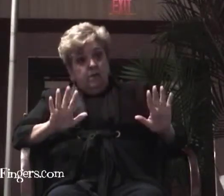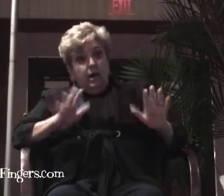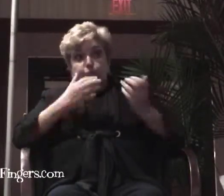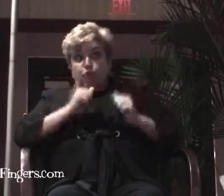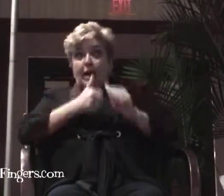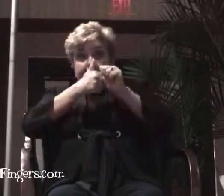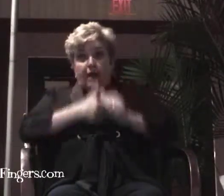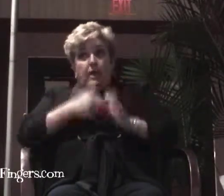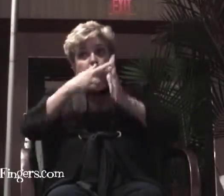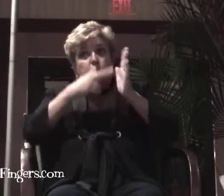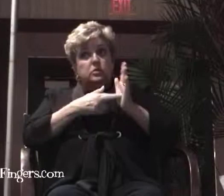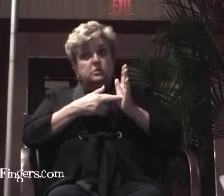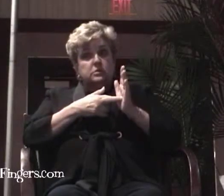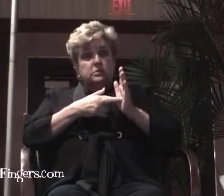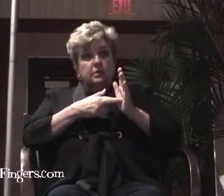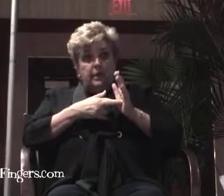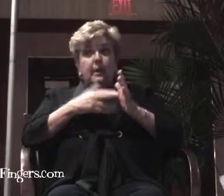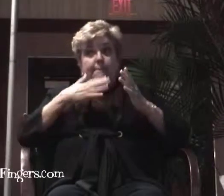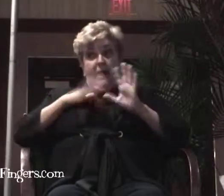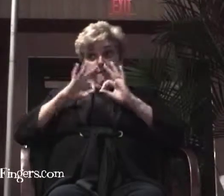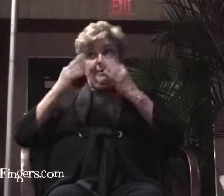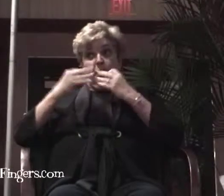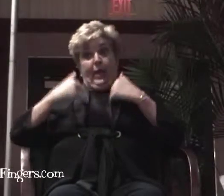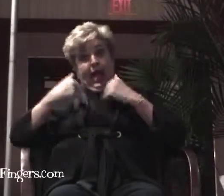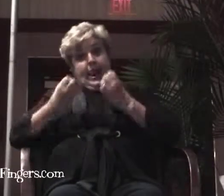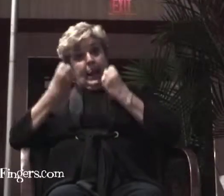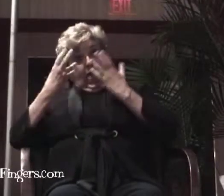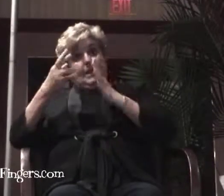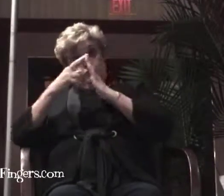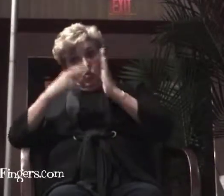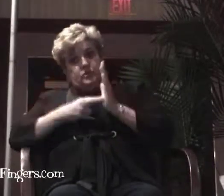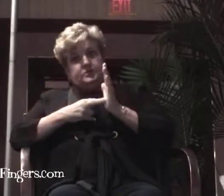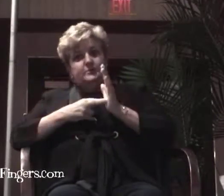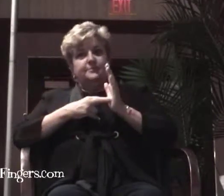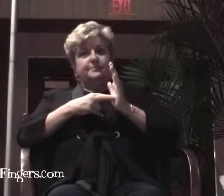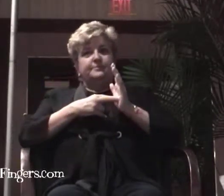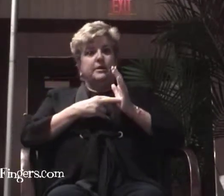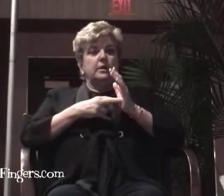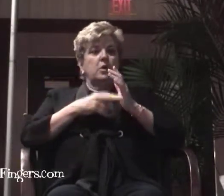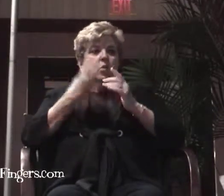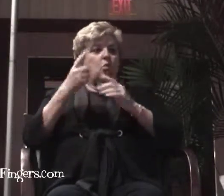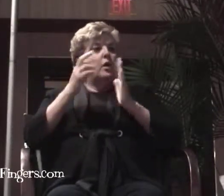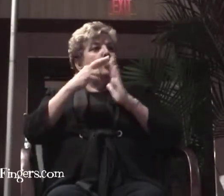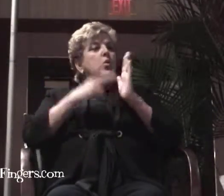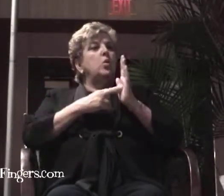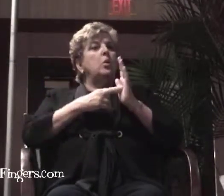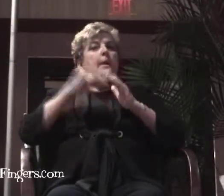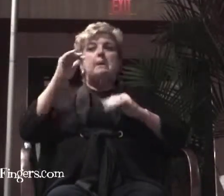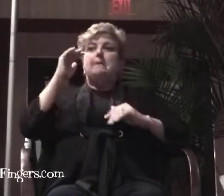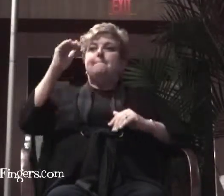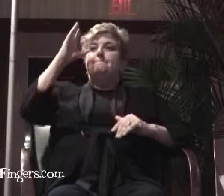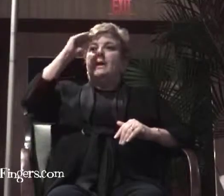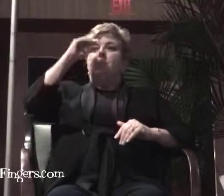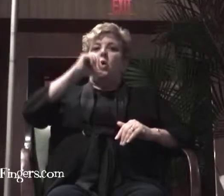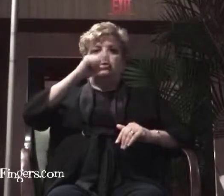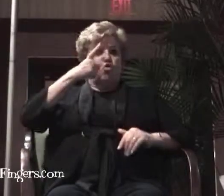We had a lot of rules right here. One was big boys don't cry. Don't you cry. I'll give you something to cry